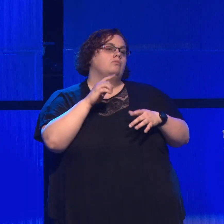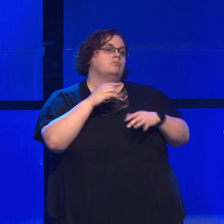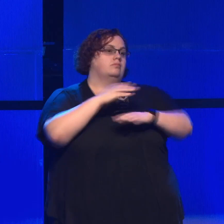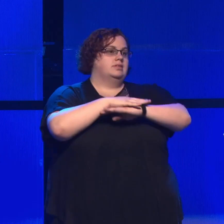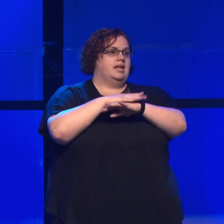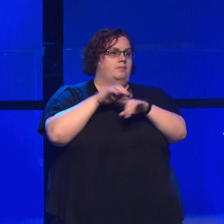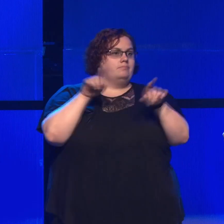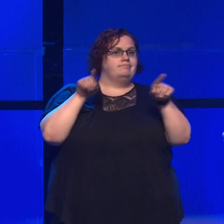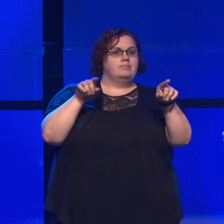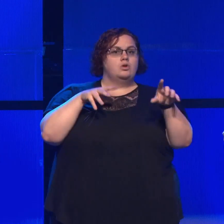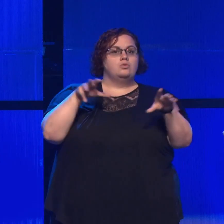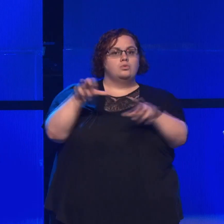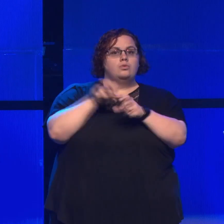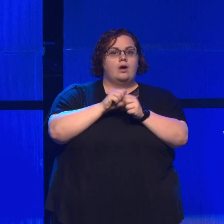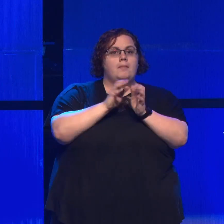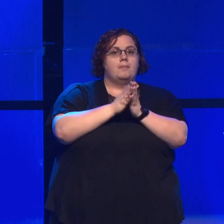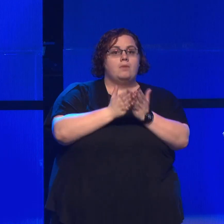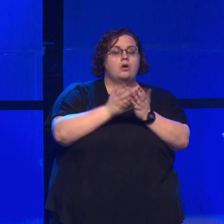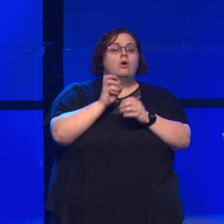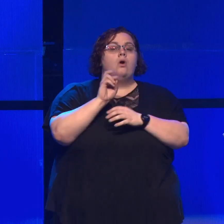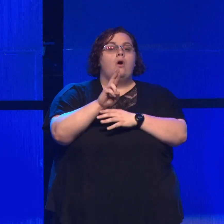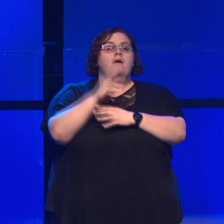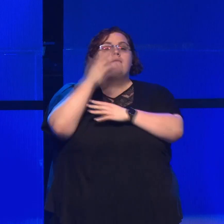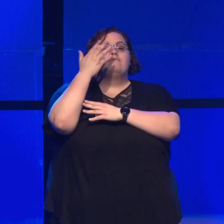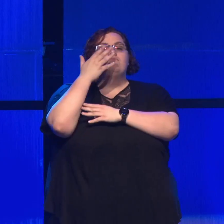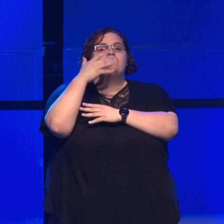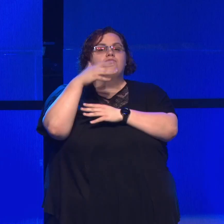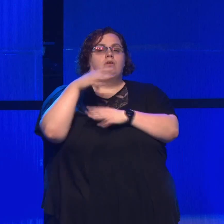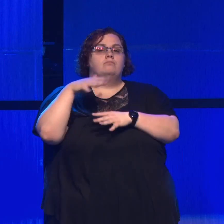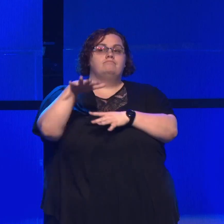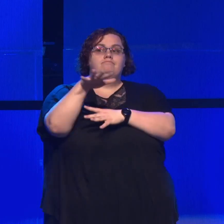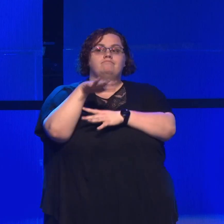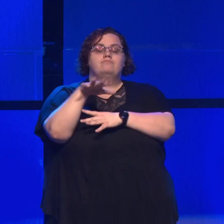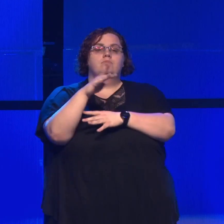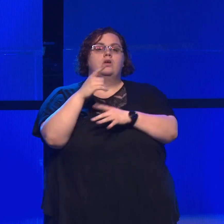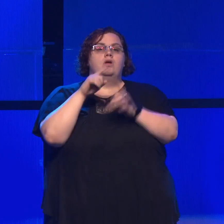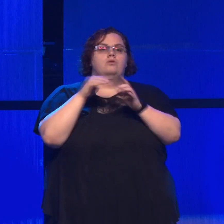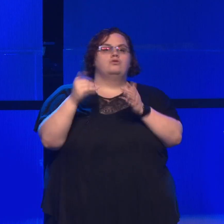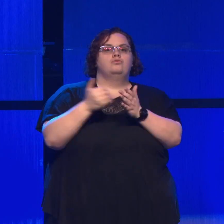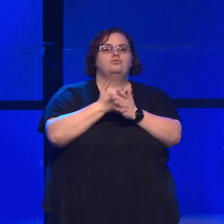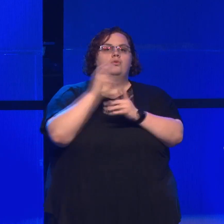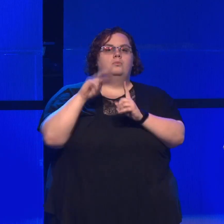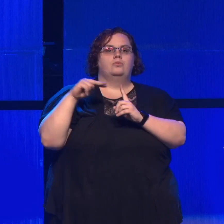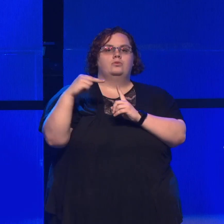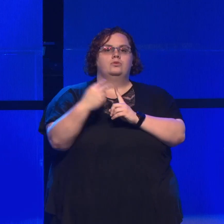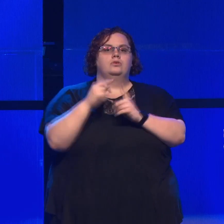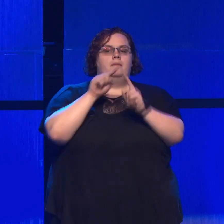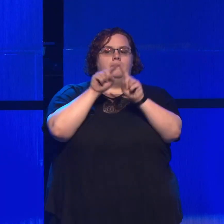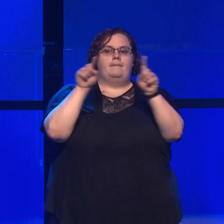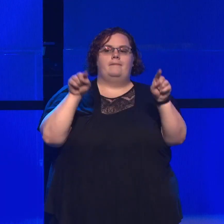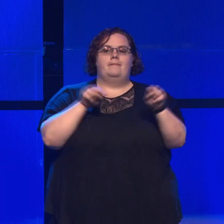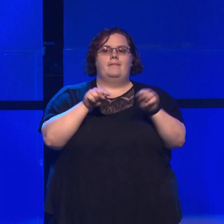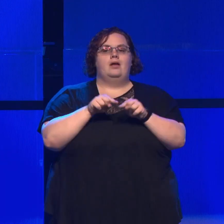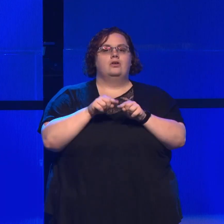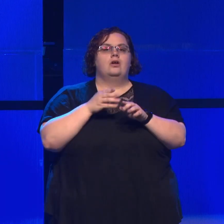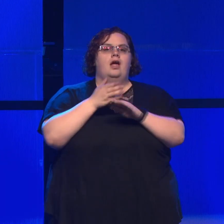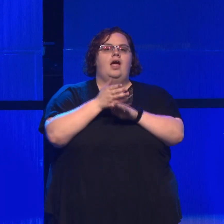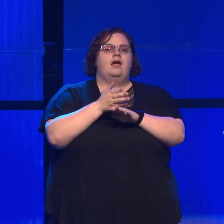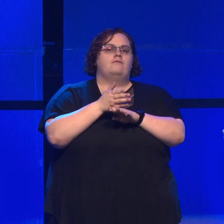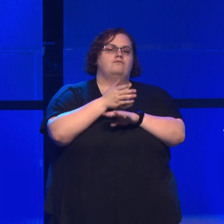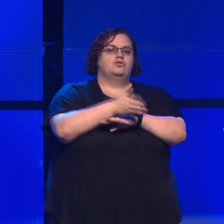or better yet, come see me by the Fresh Perspective banner in the atrium during our meet and mingle after the service